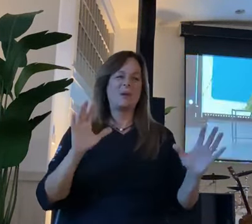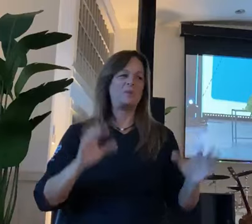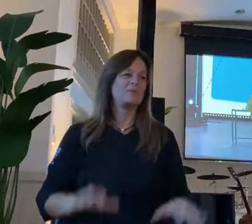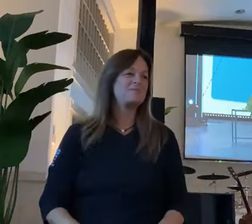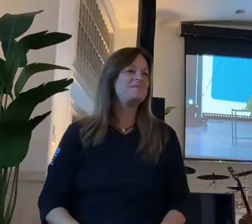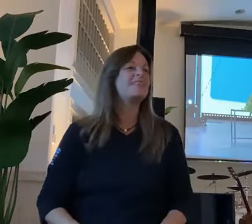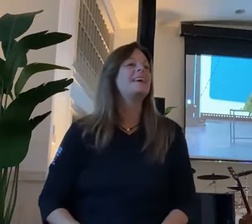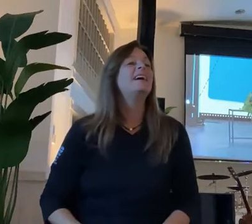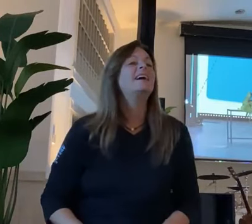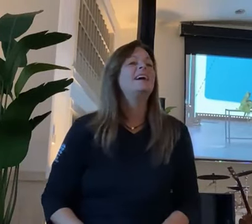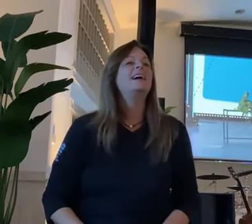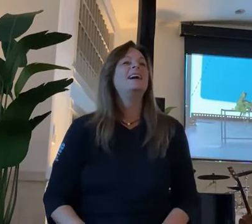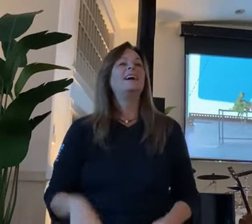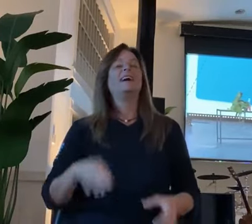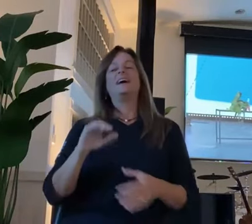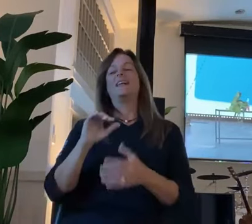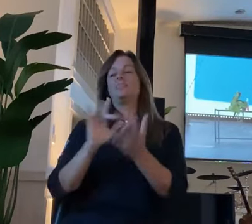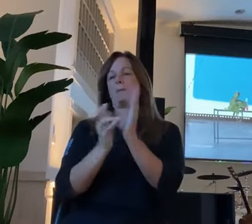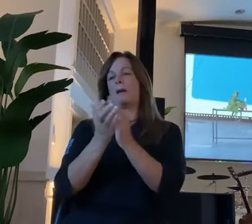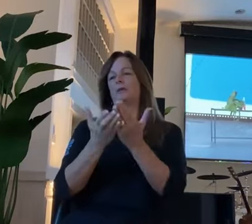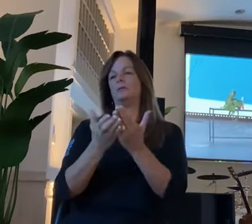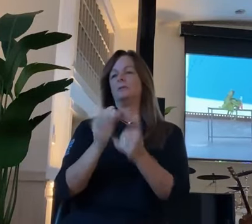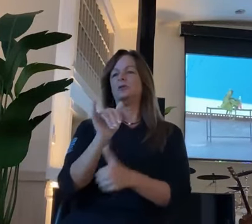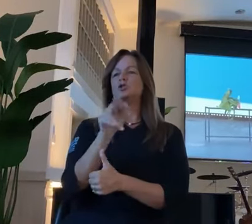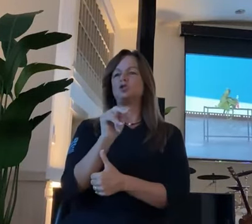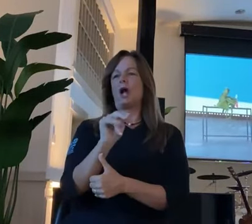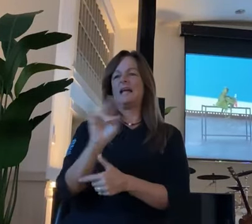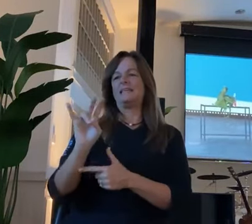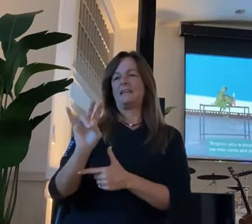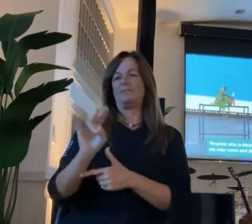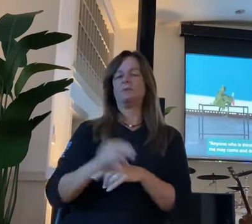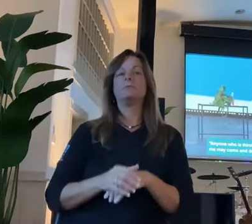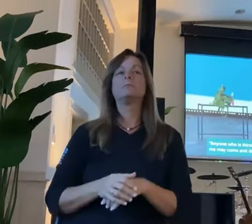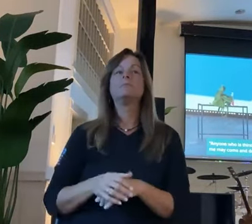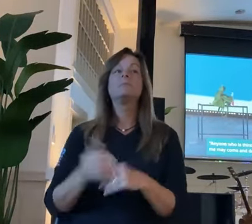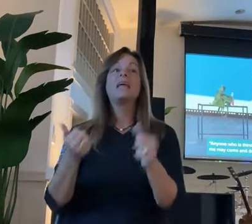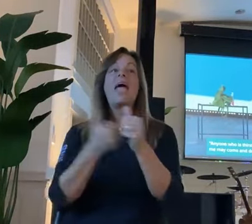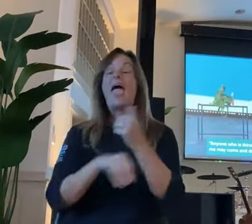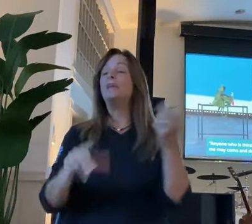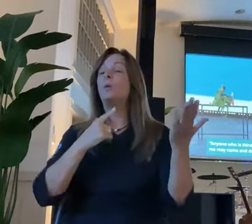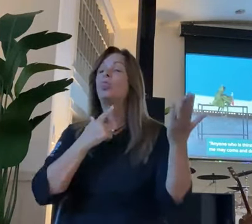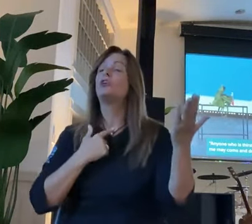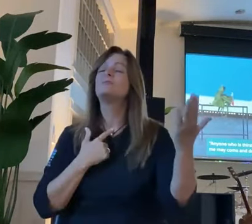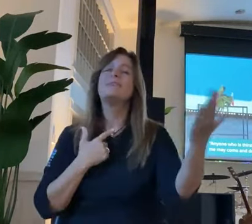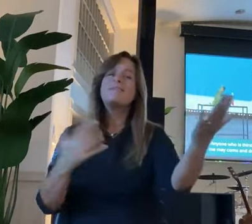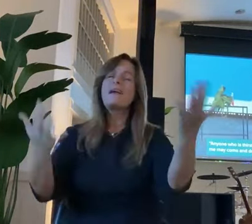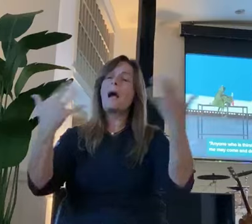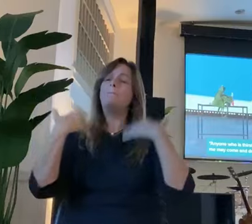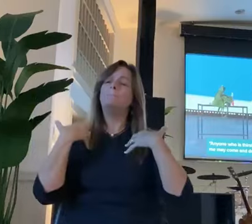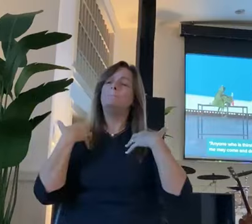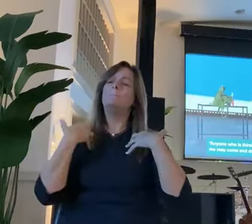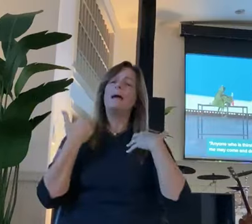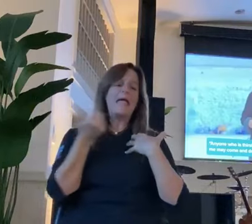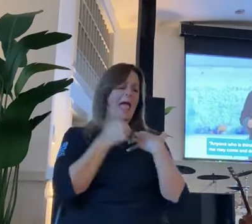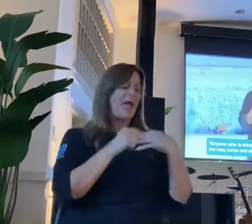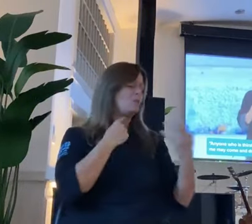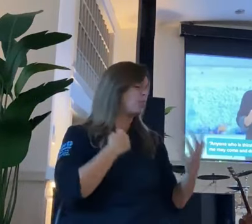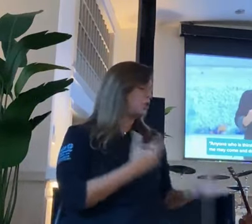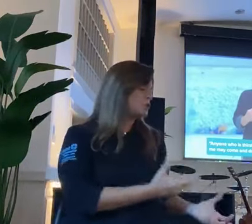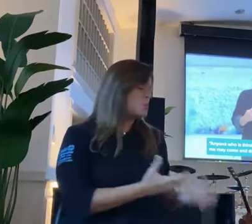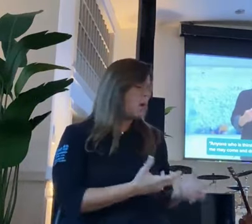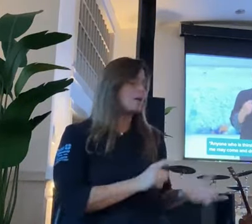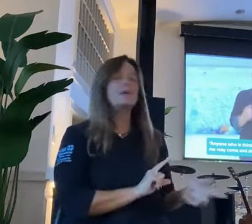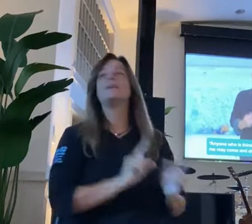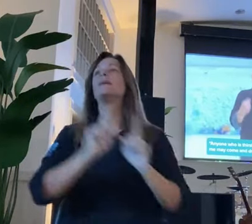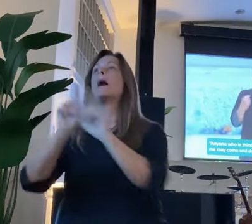Look at this verse in John 7. Jesus said this: anyone who is thirsty may come to me. Anyone who believes in me may come